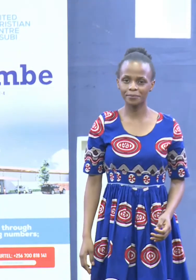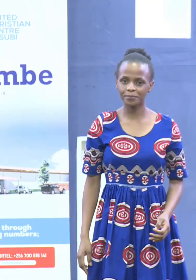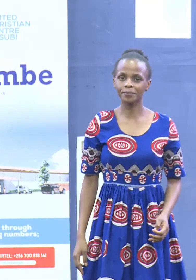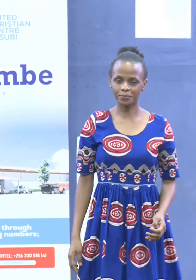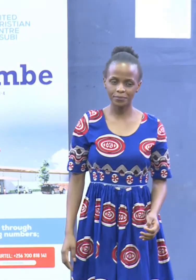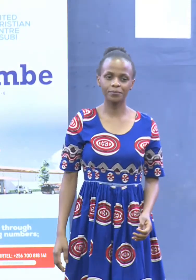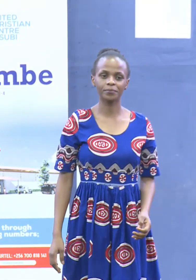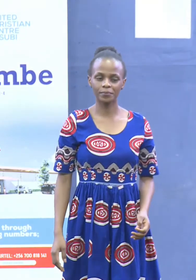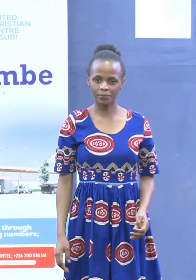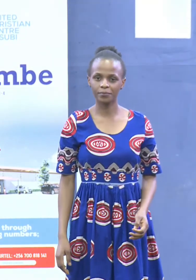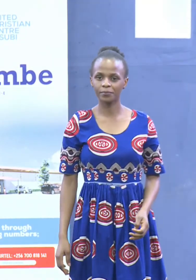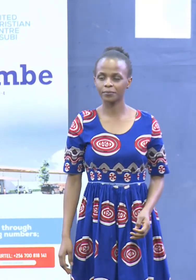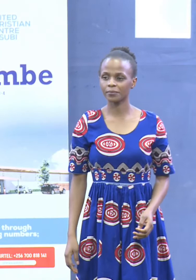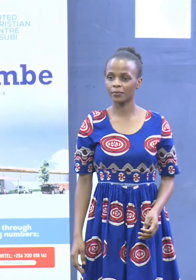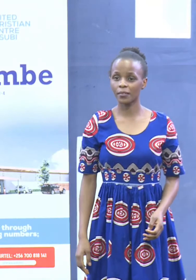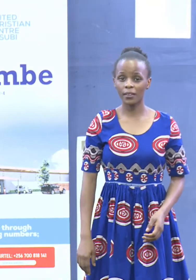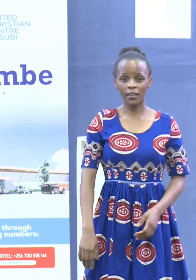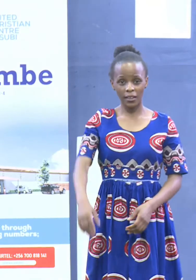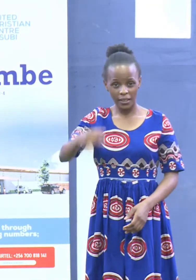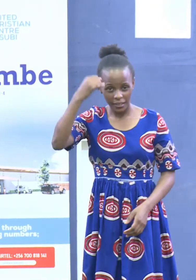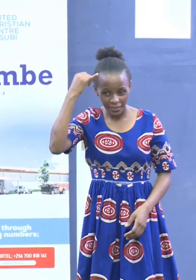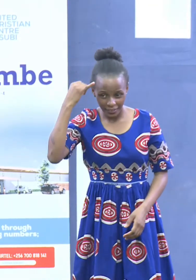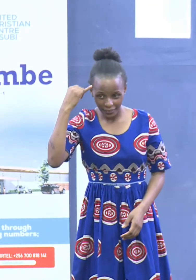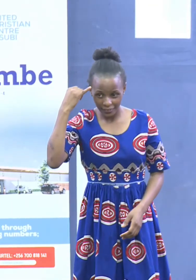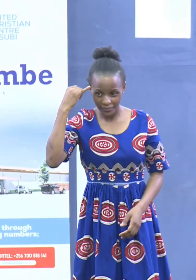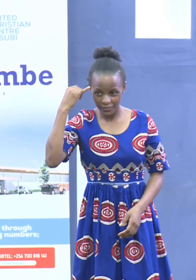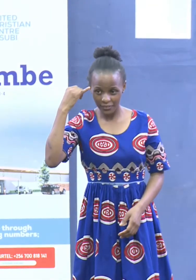and above reproach in his